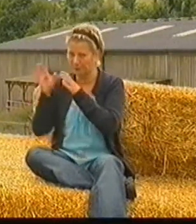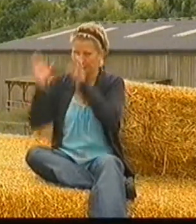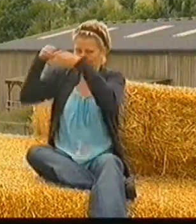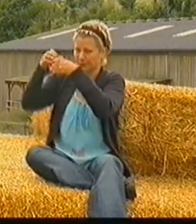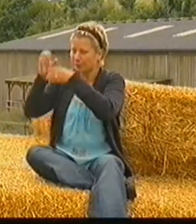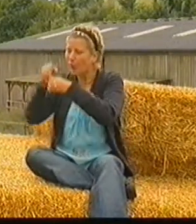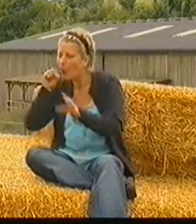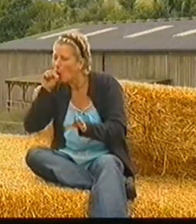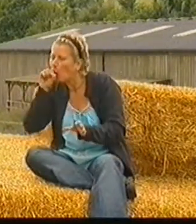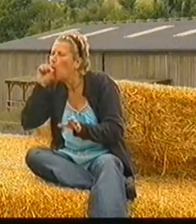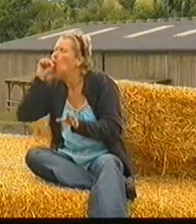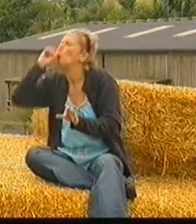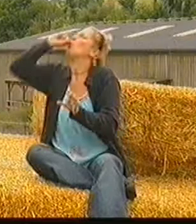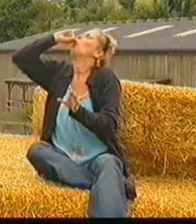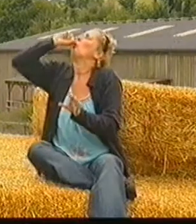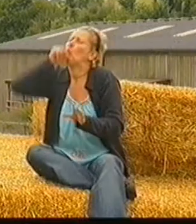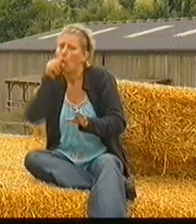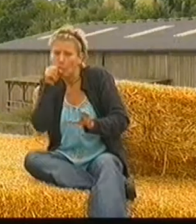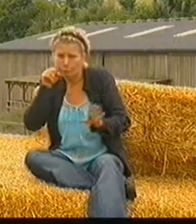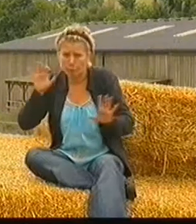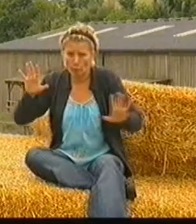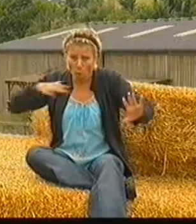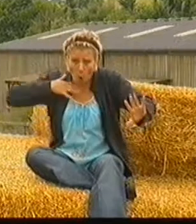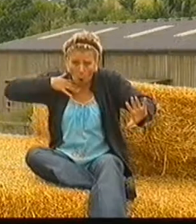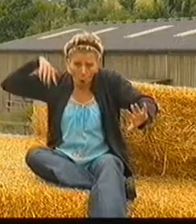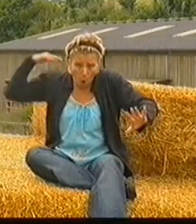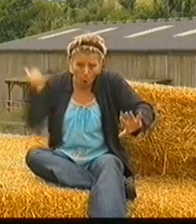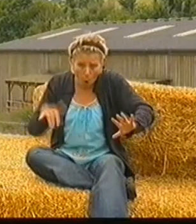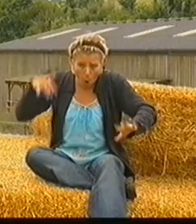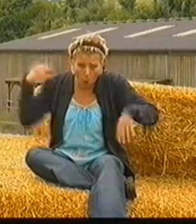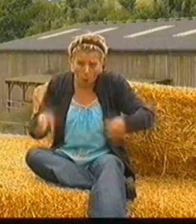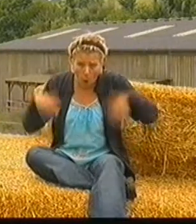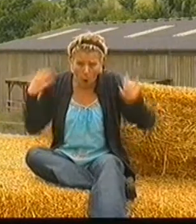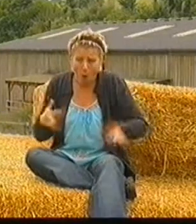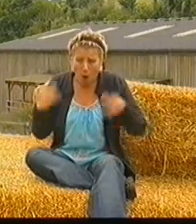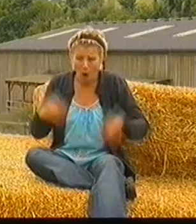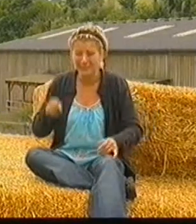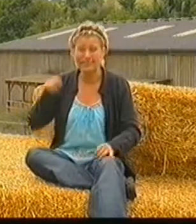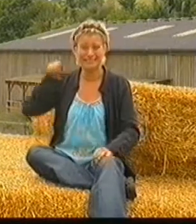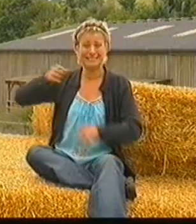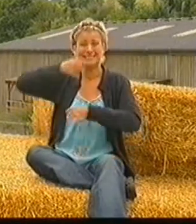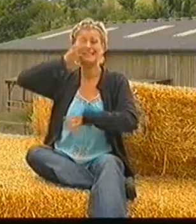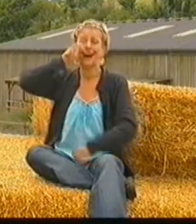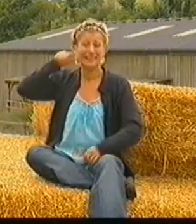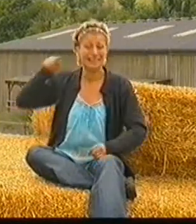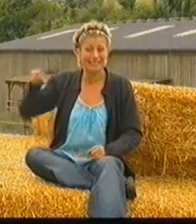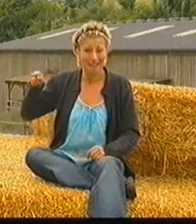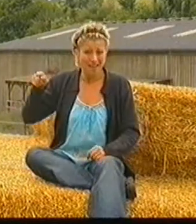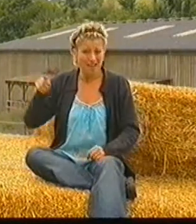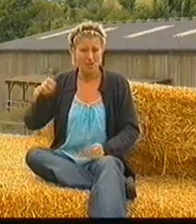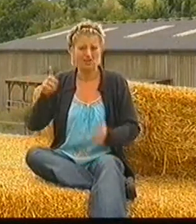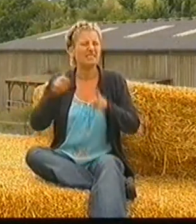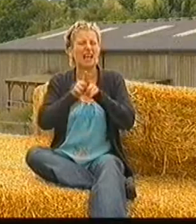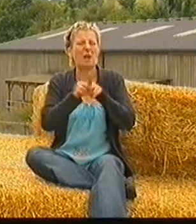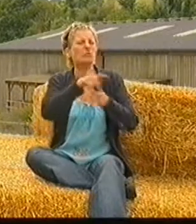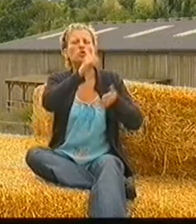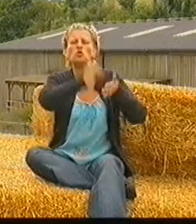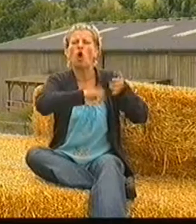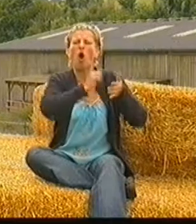jar off the shelf and taken a gulp. "Wow!" he gasped. "Wow-wee!" You